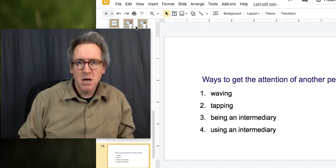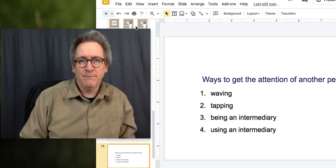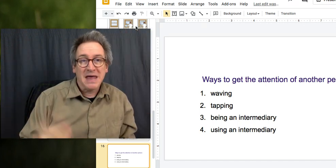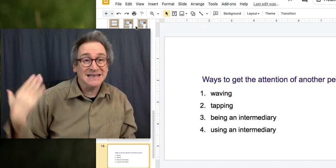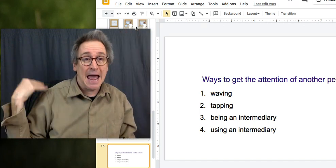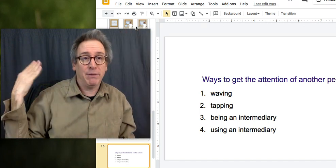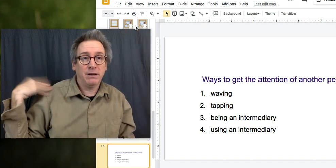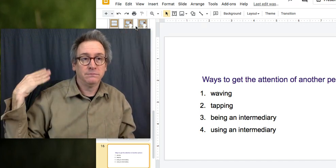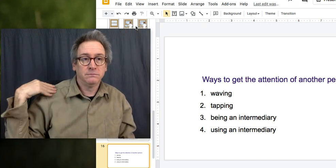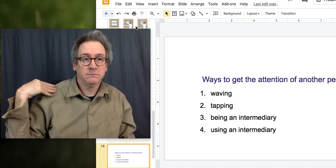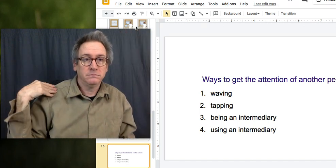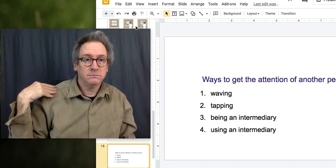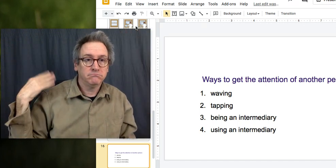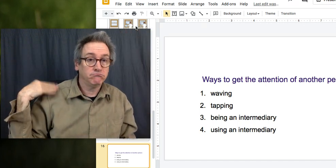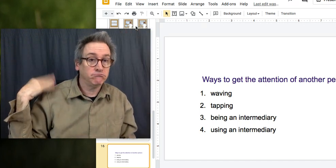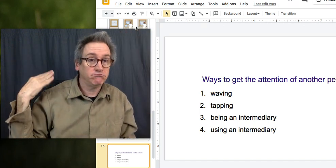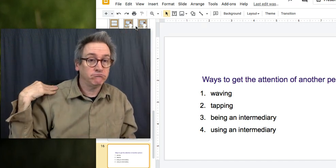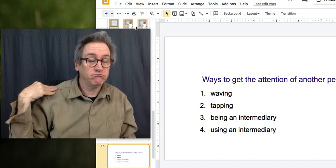time. Tap.